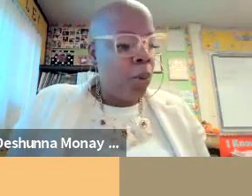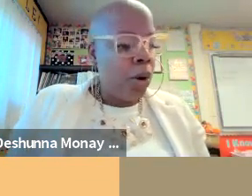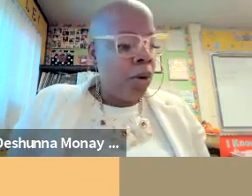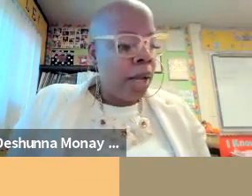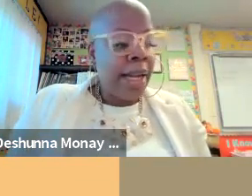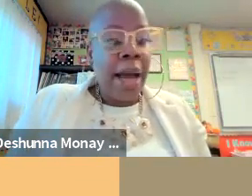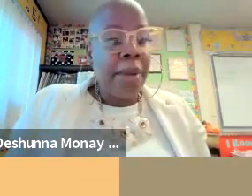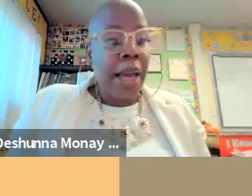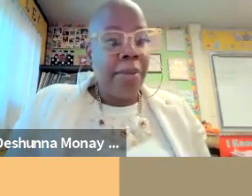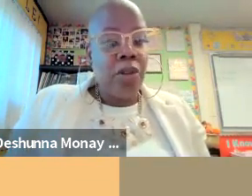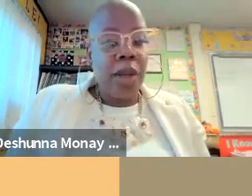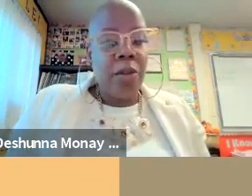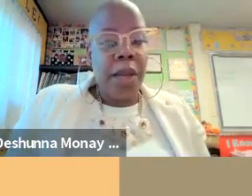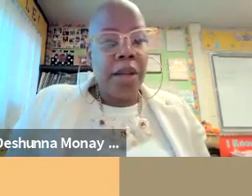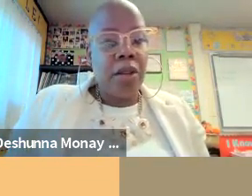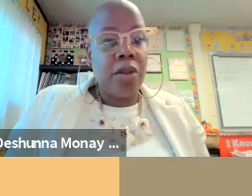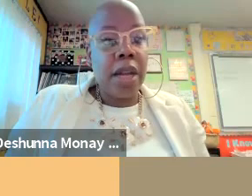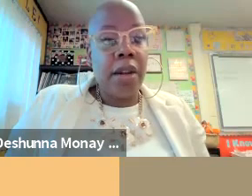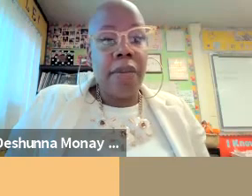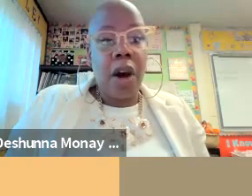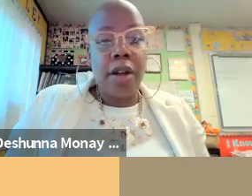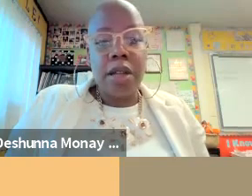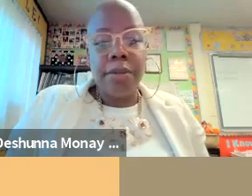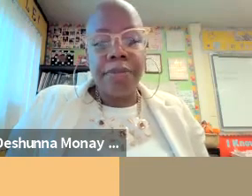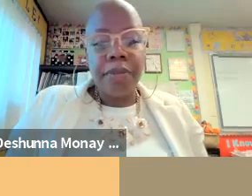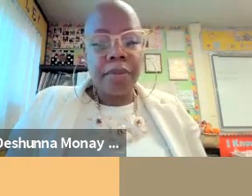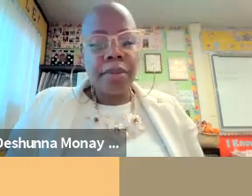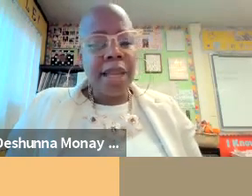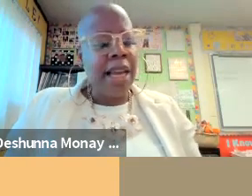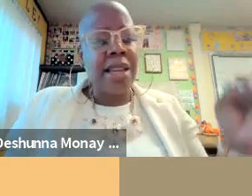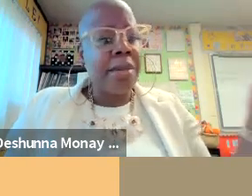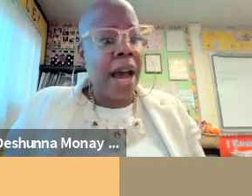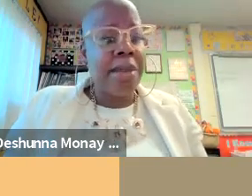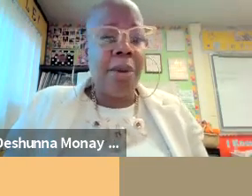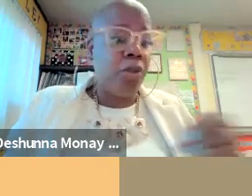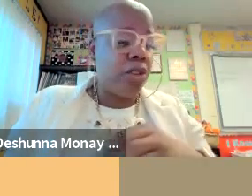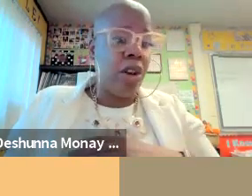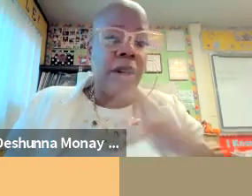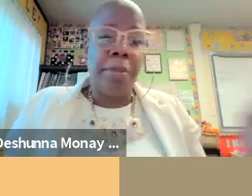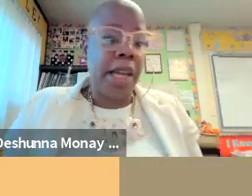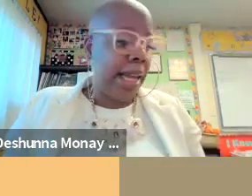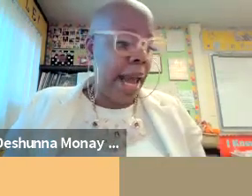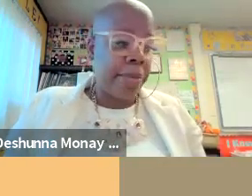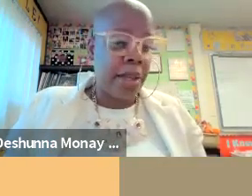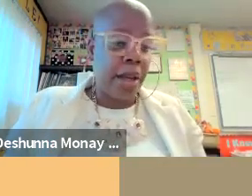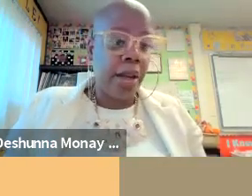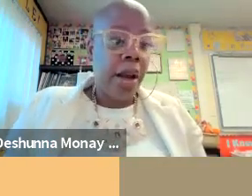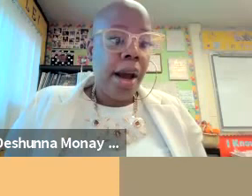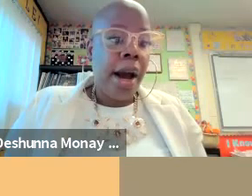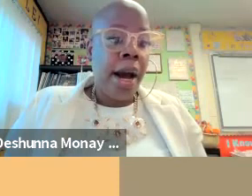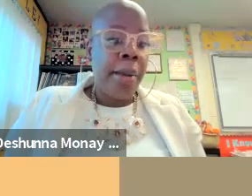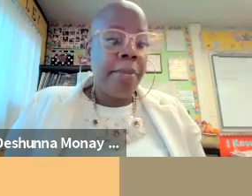I will not be able to experience those negative thoughts. And sometimes they will just go completely